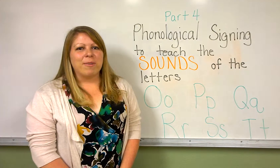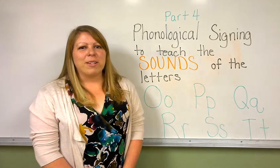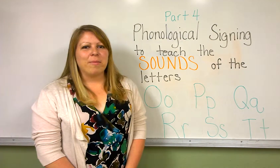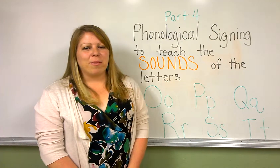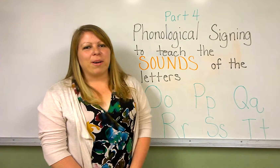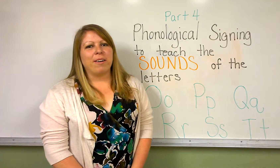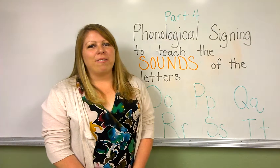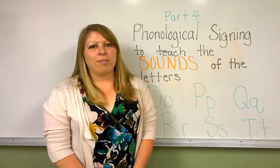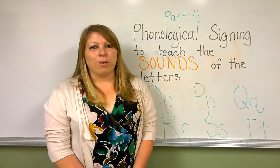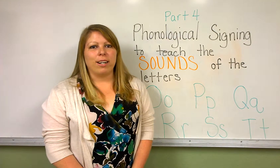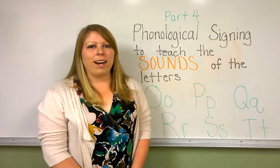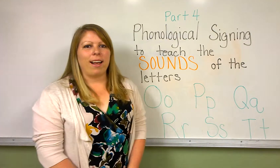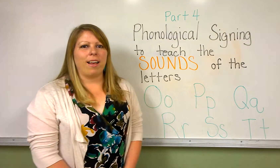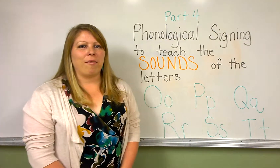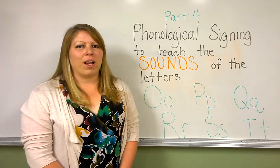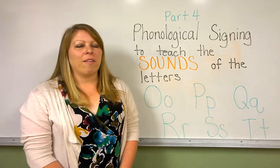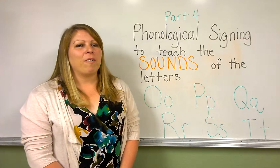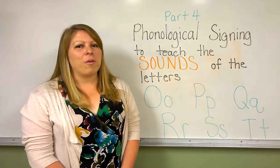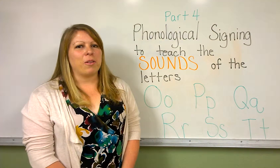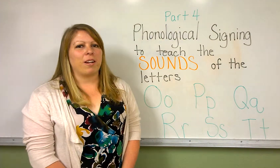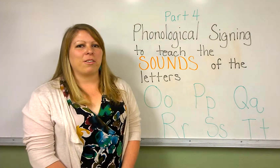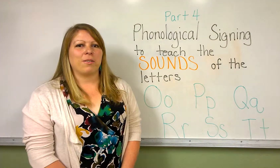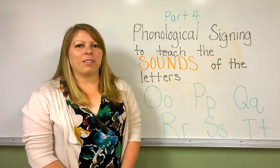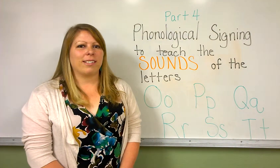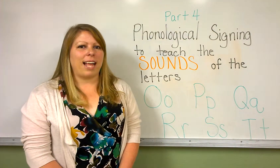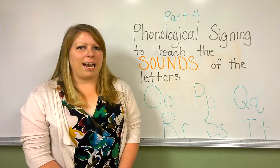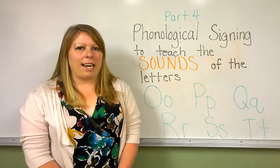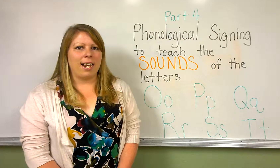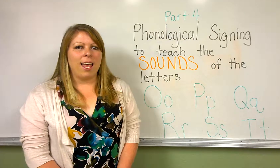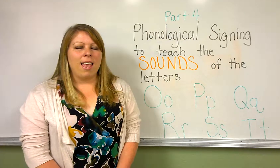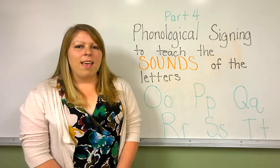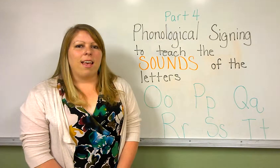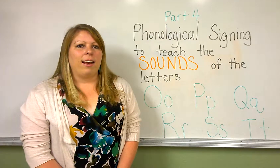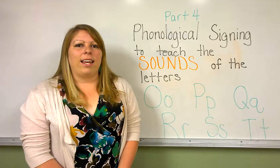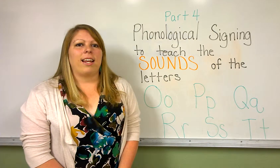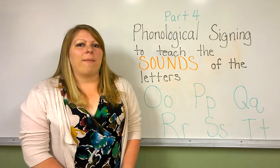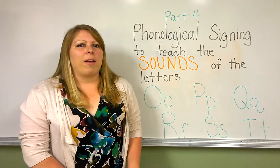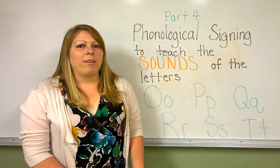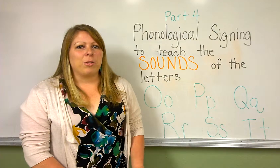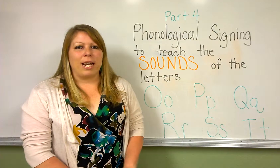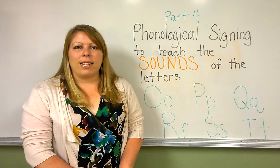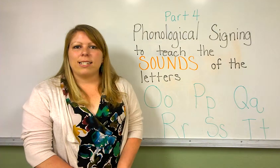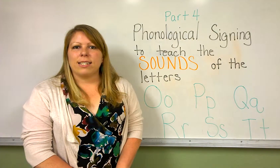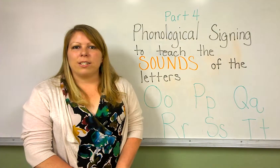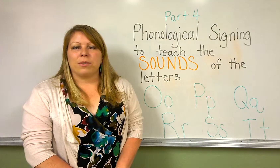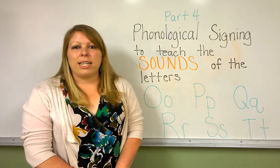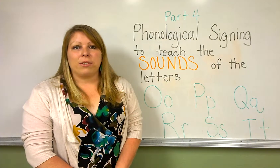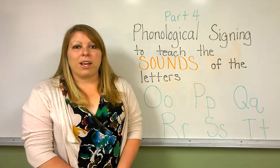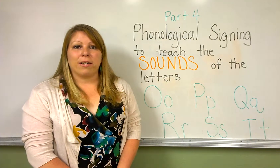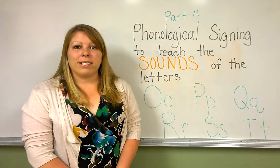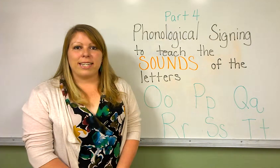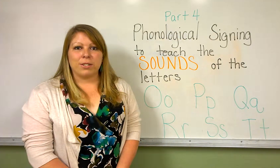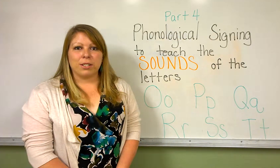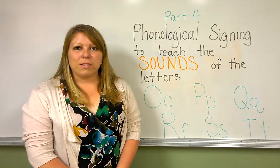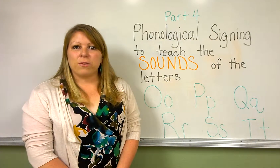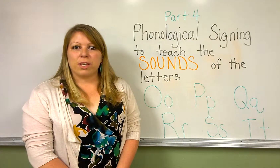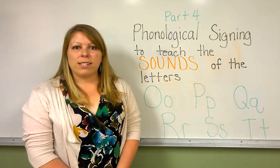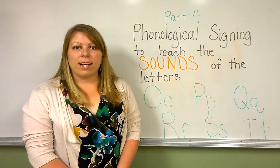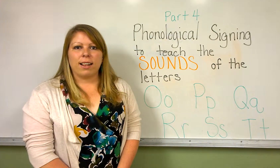Hi, welcome to part 4 of our phonological signing. Again, I'm not trained to teach other teachers for this sign